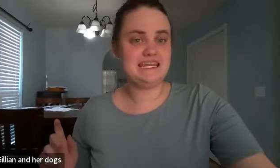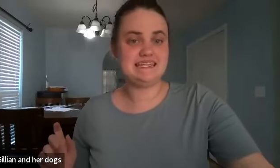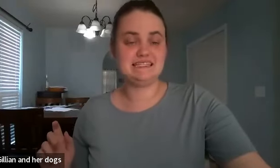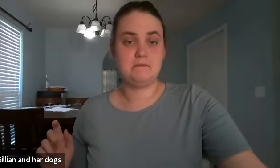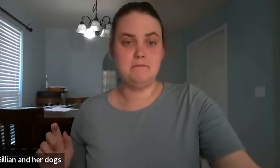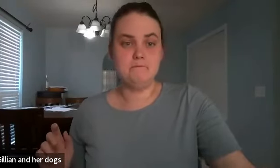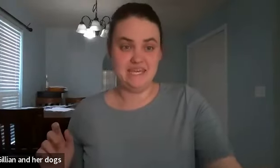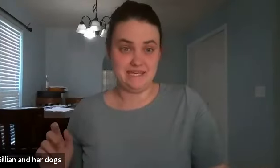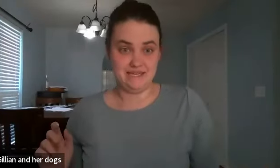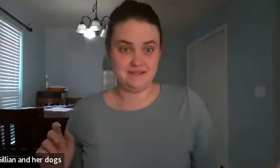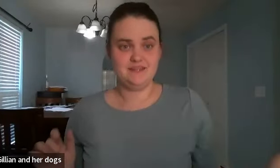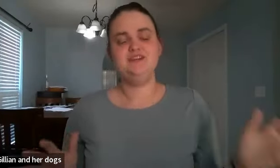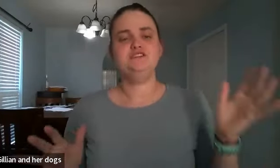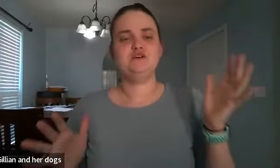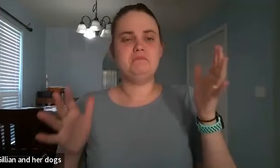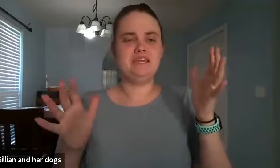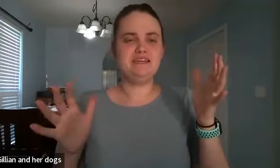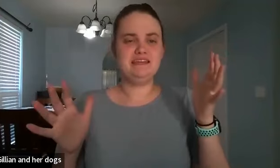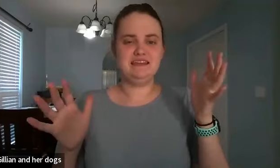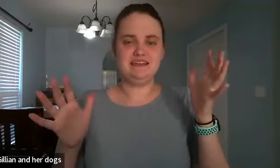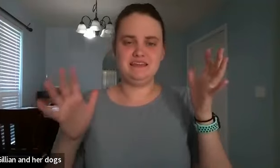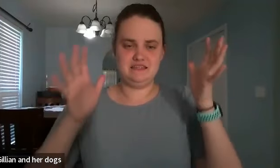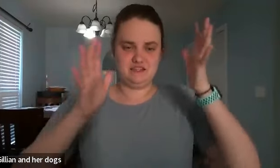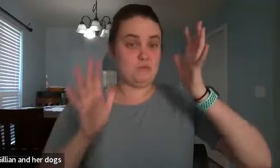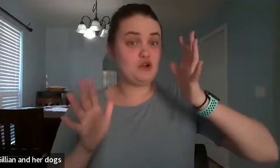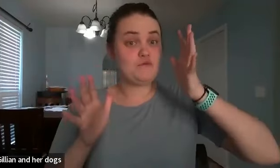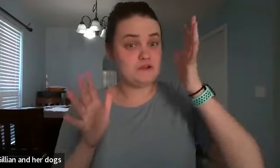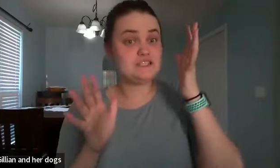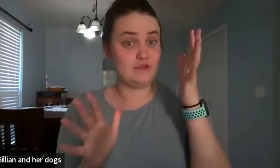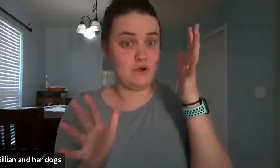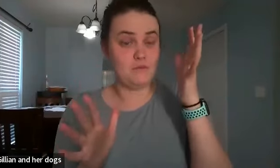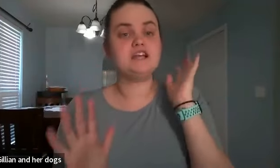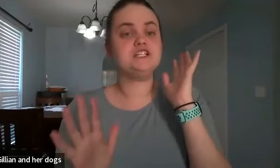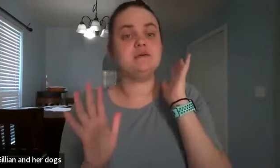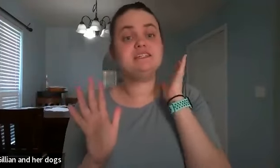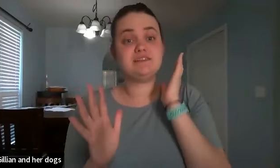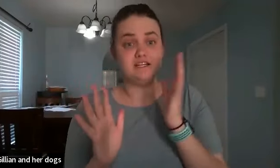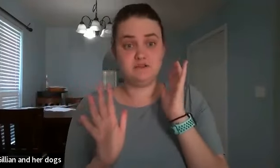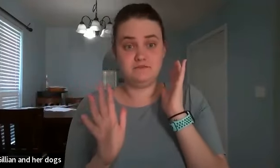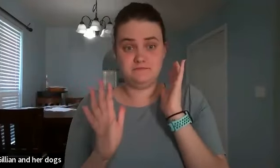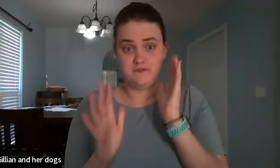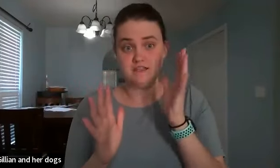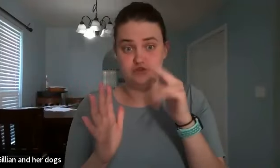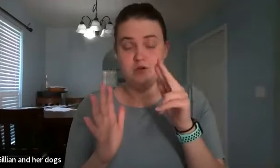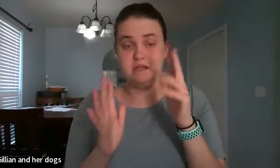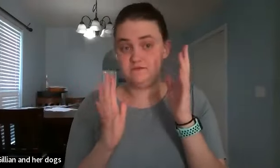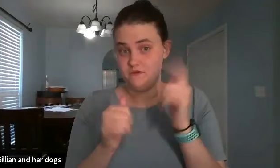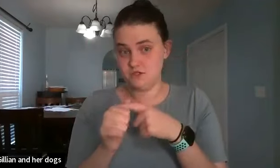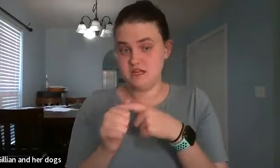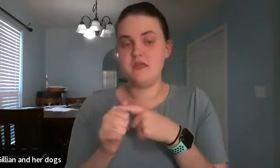is mean. So mean is, I'm gonna go very slow. Well, actually, let me sign it to you fast, normal pace first, and then I'll